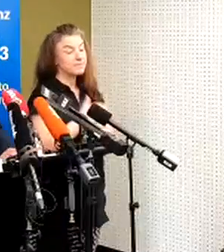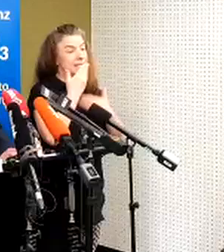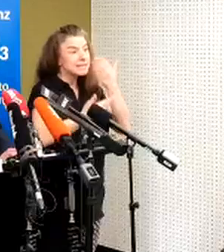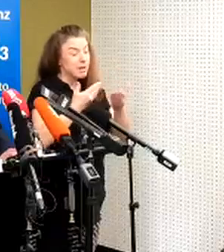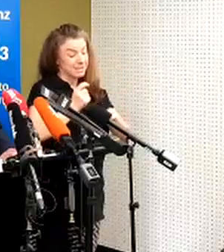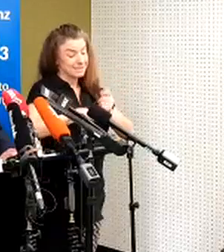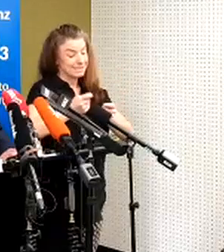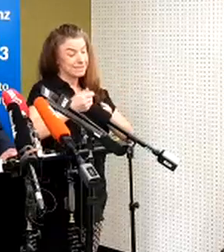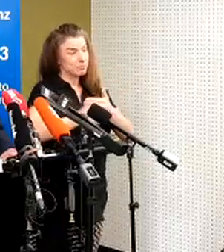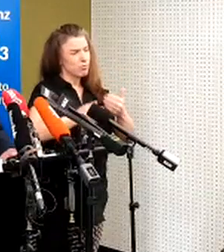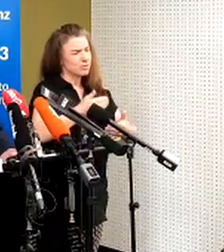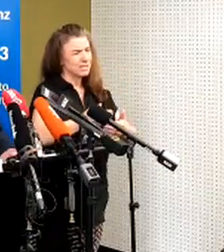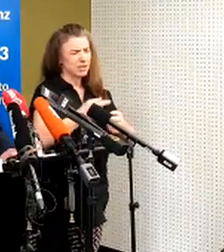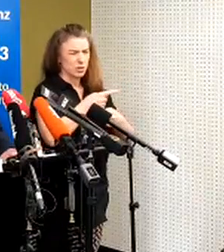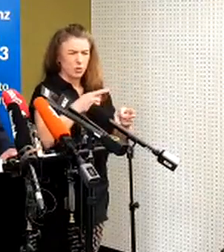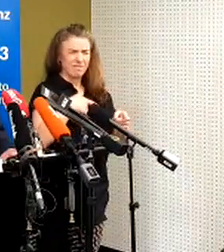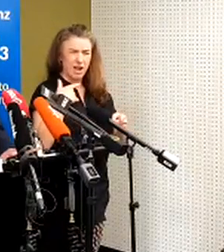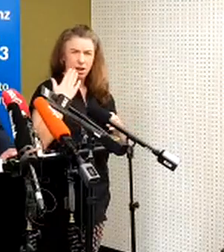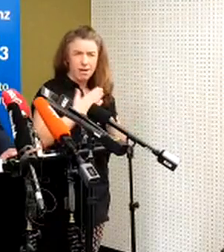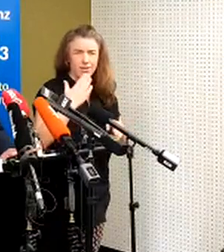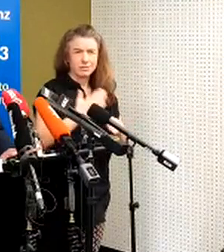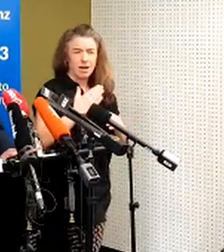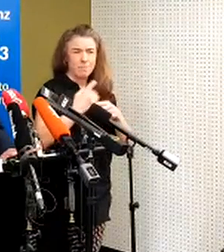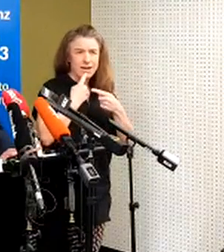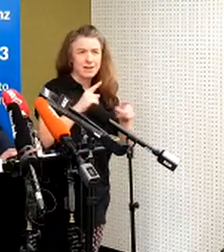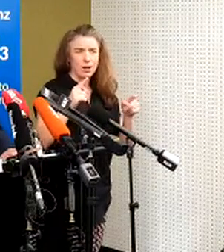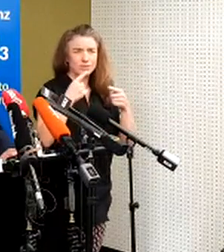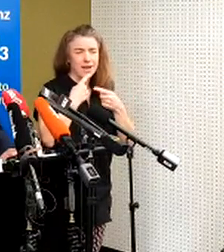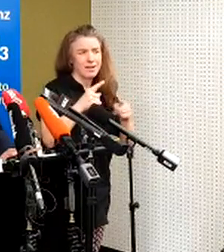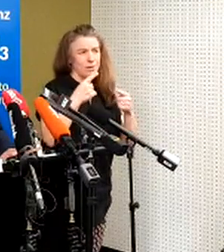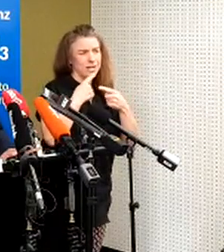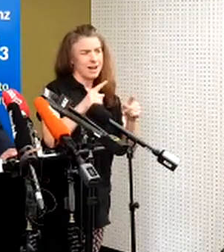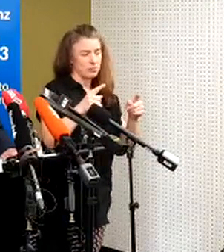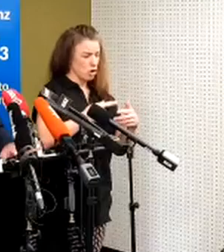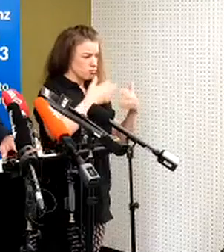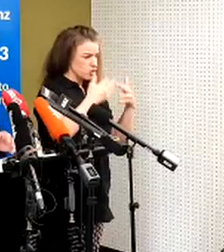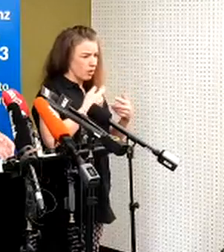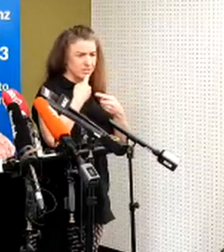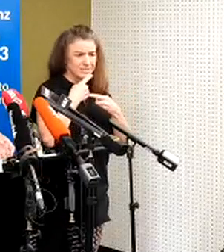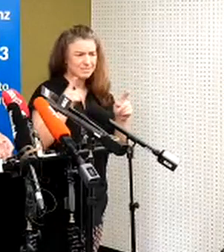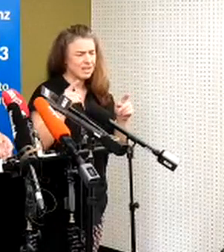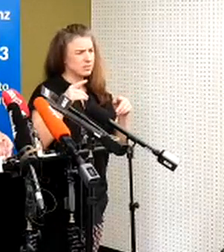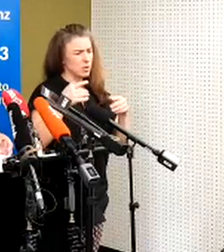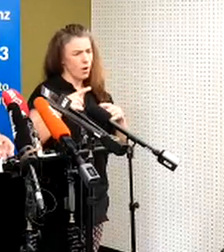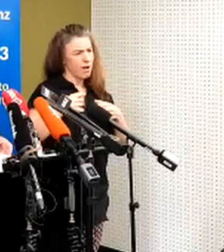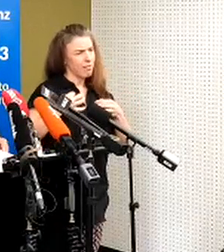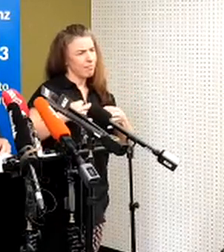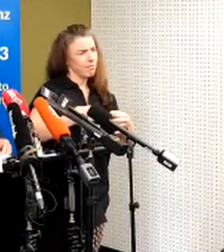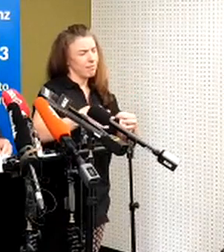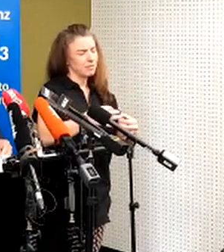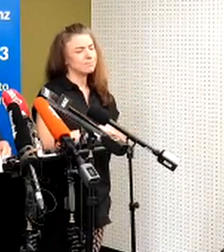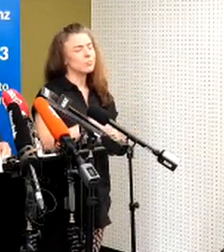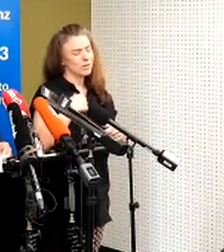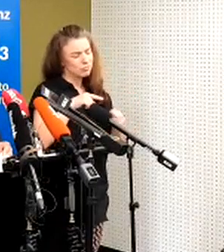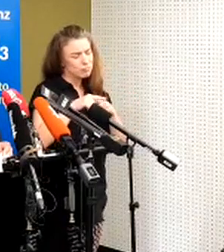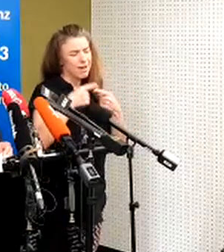and why it may sometimes seem we are taking some time to announce test results and the implications. We are trying to